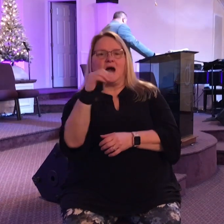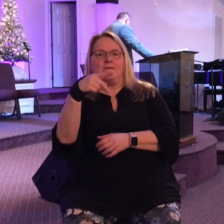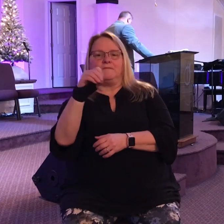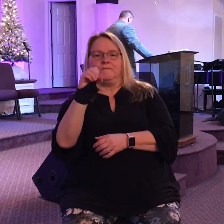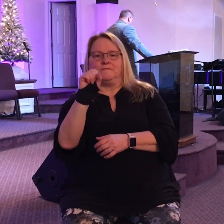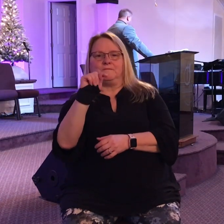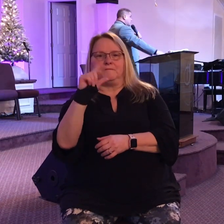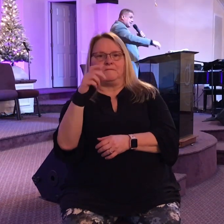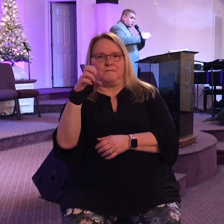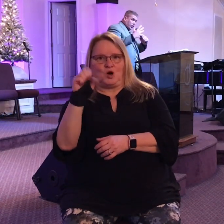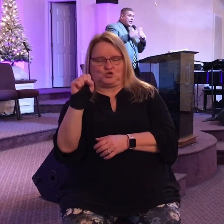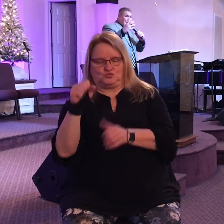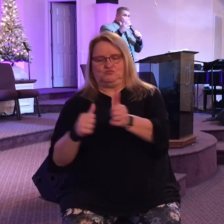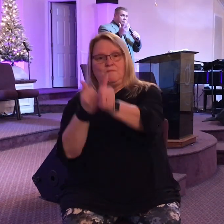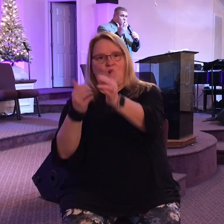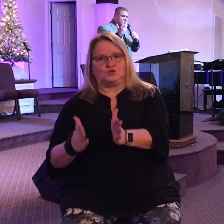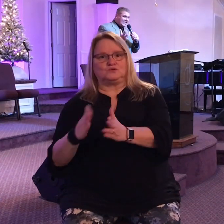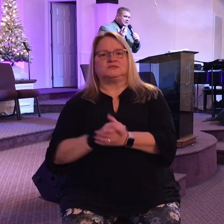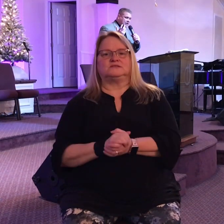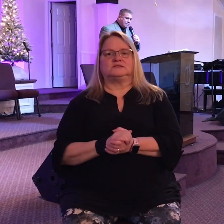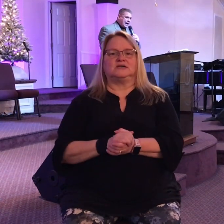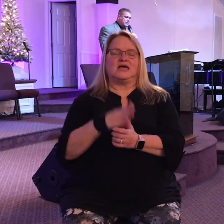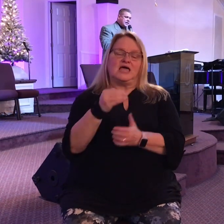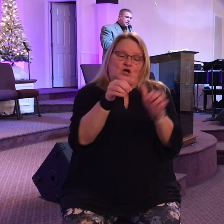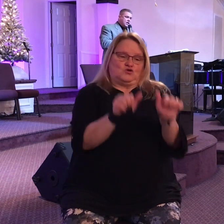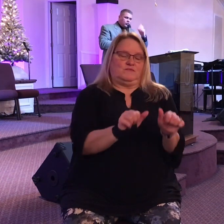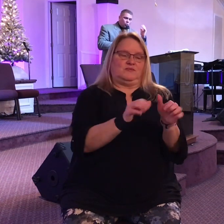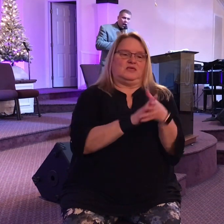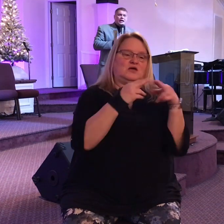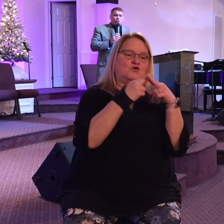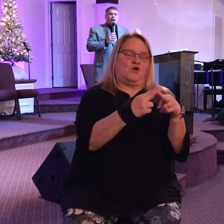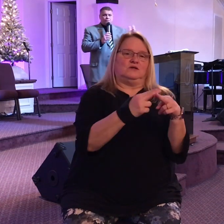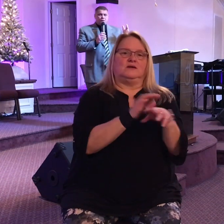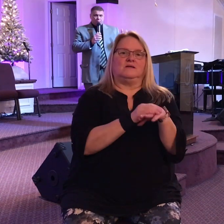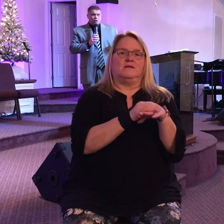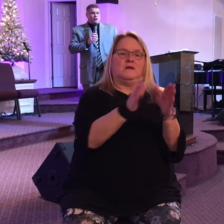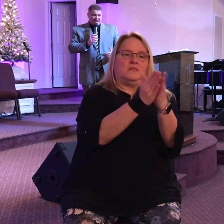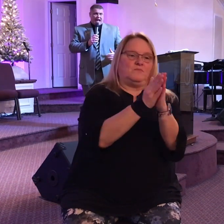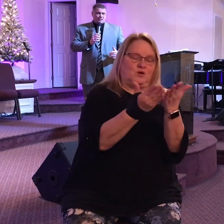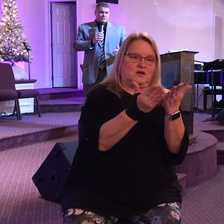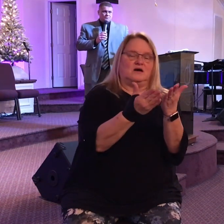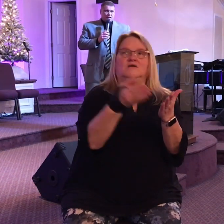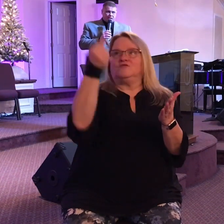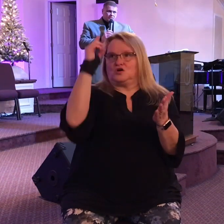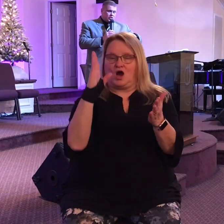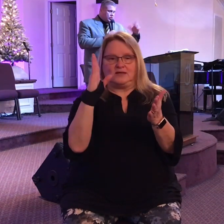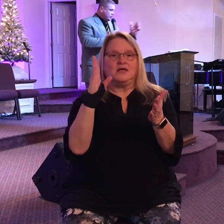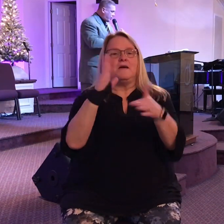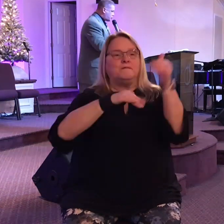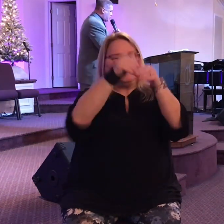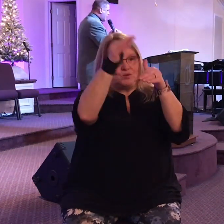building a church, because that's really what the book is about. And the writer of the book of Acts